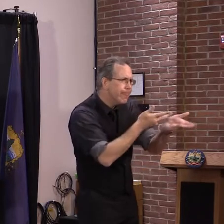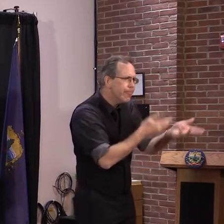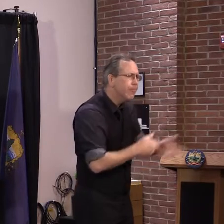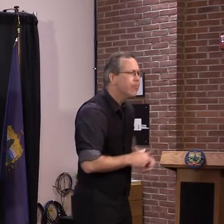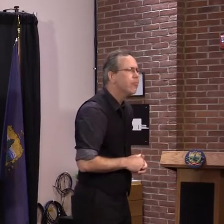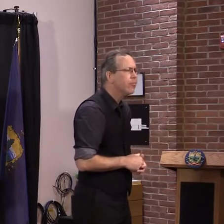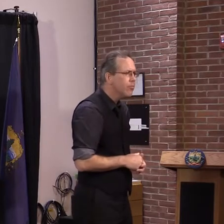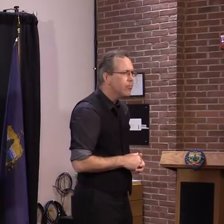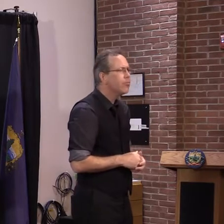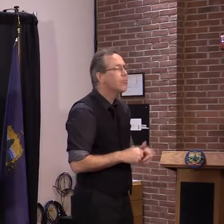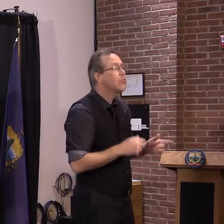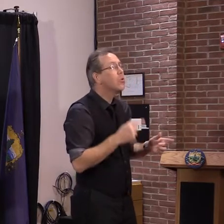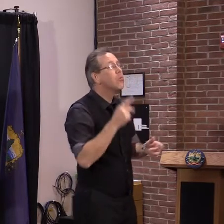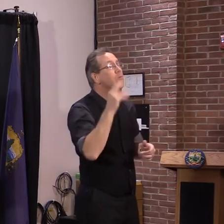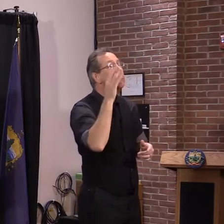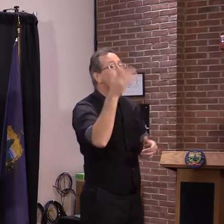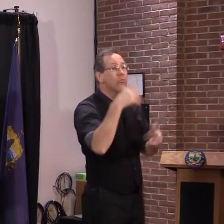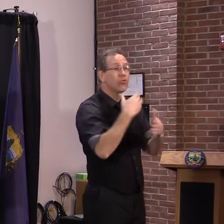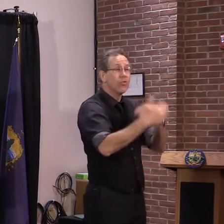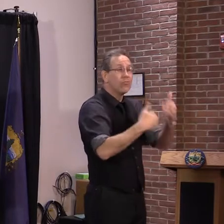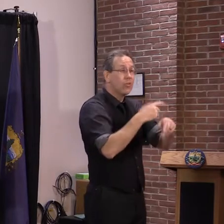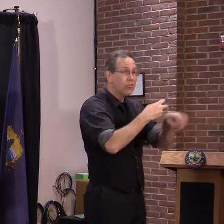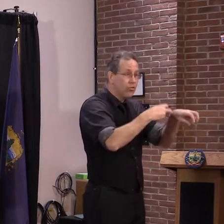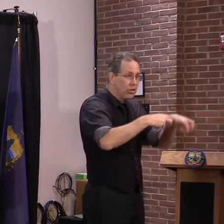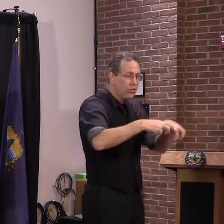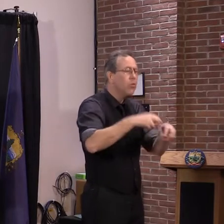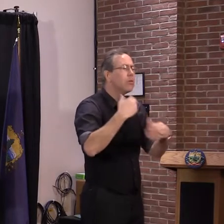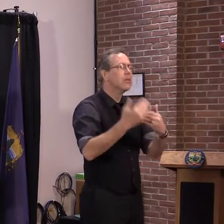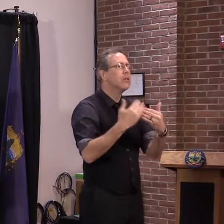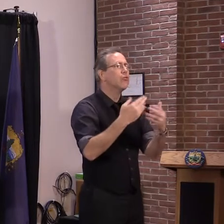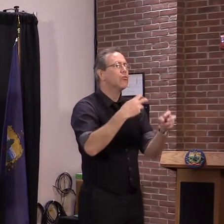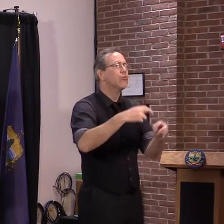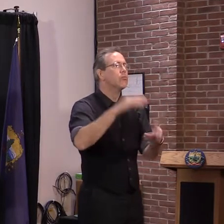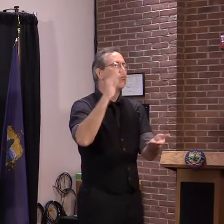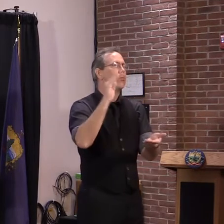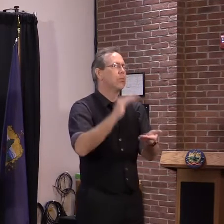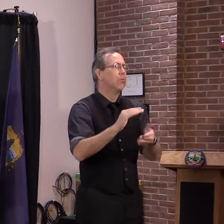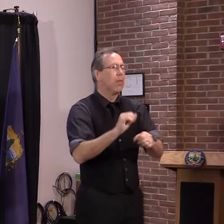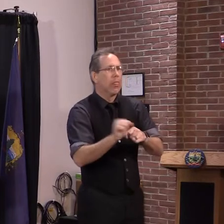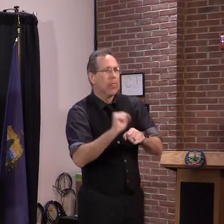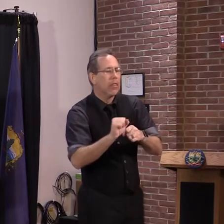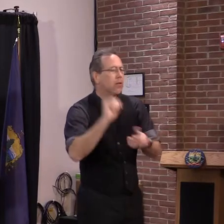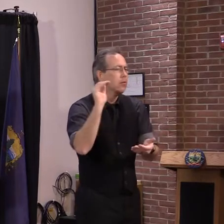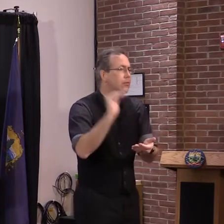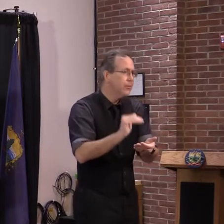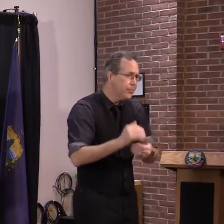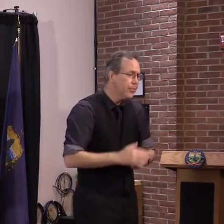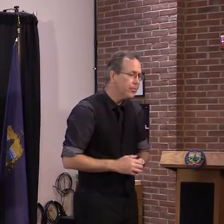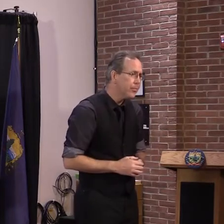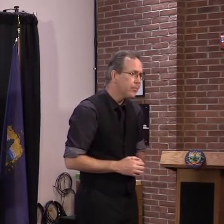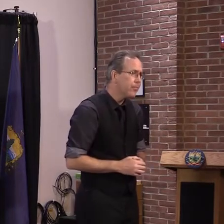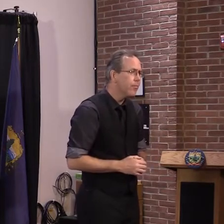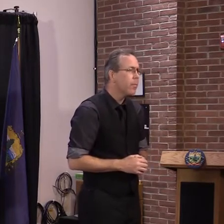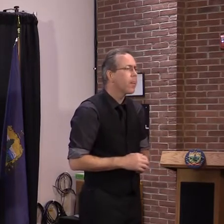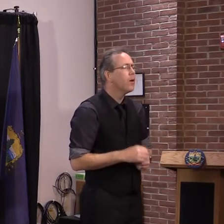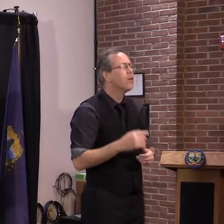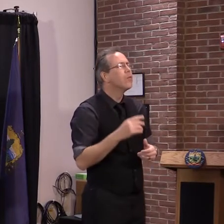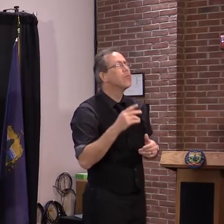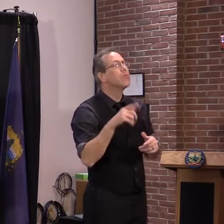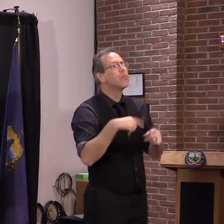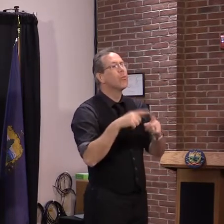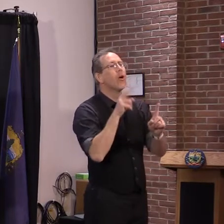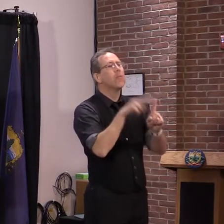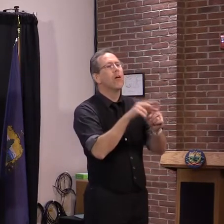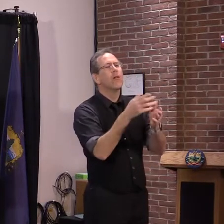to when we start changing the larger health mitigation recommendations at the state level. And again, I think those are going to happen broadly in society. It isn't just going to